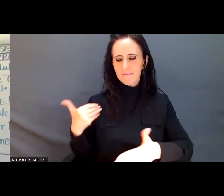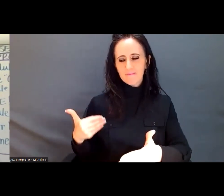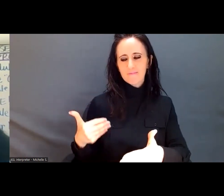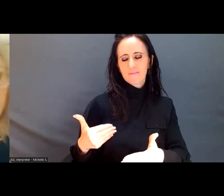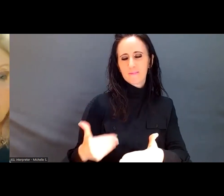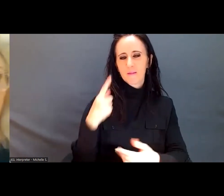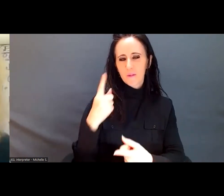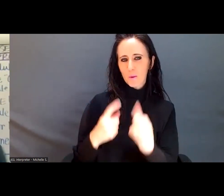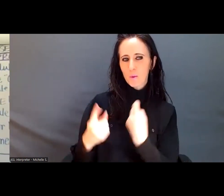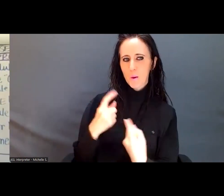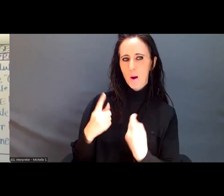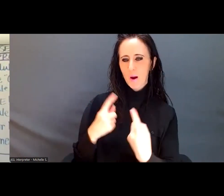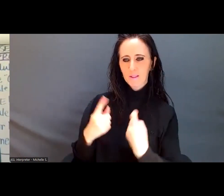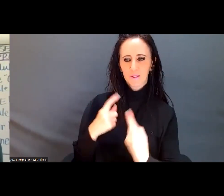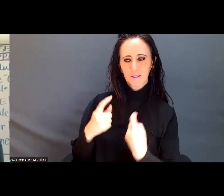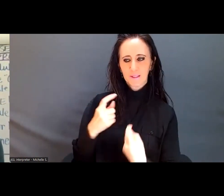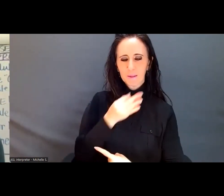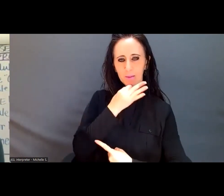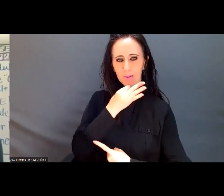We're on that accelerated learning